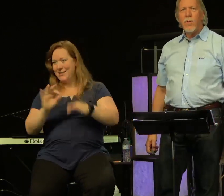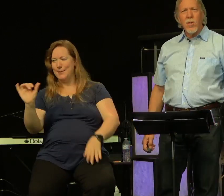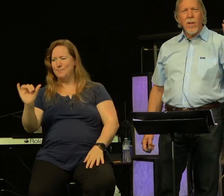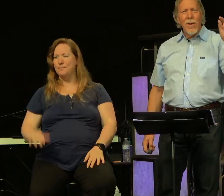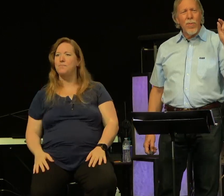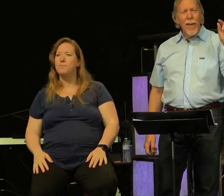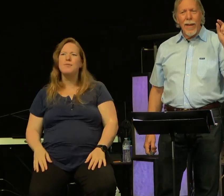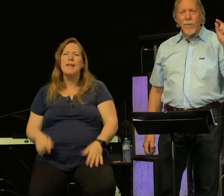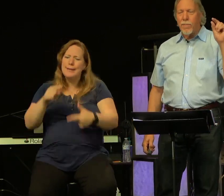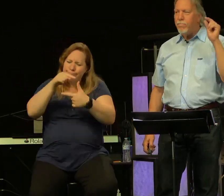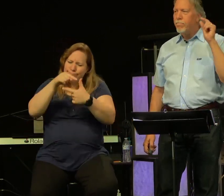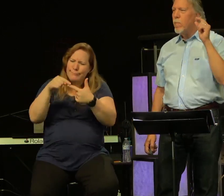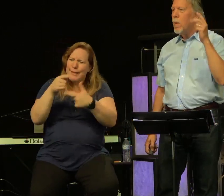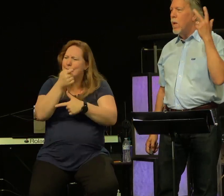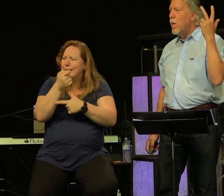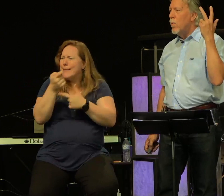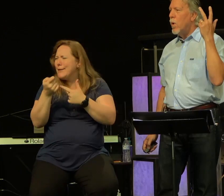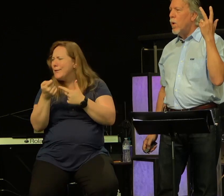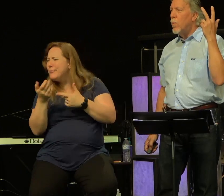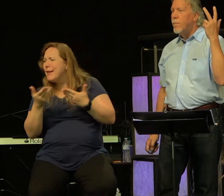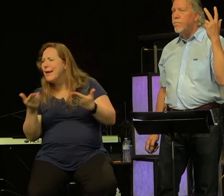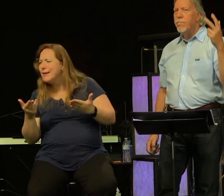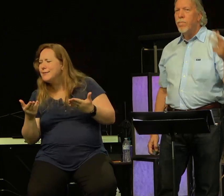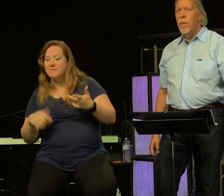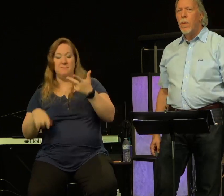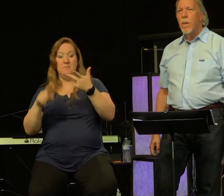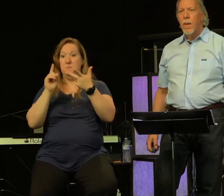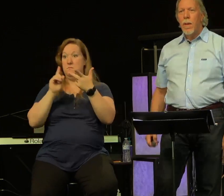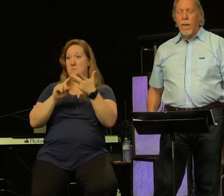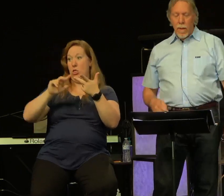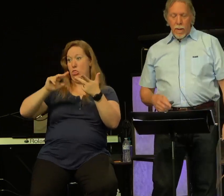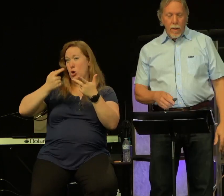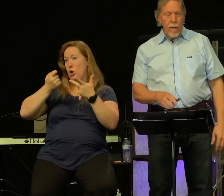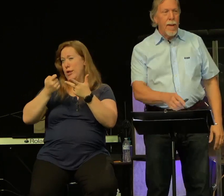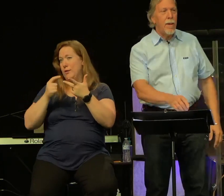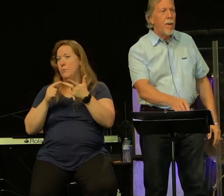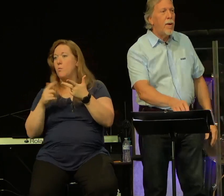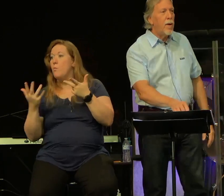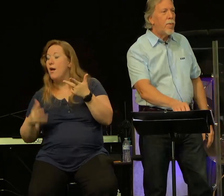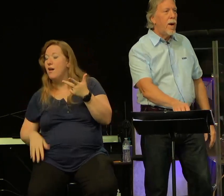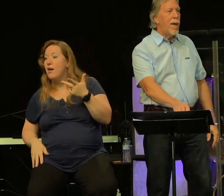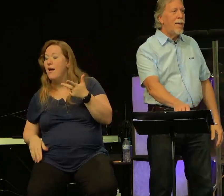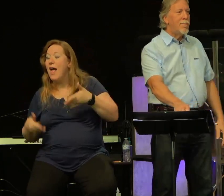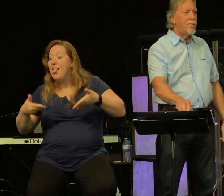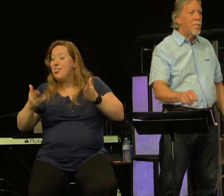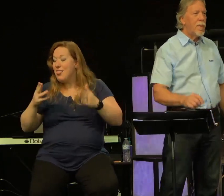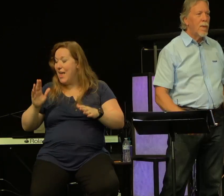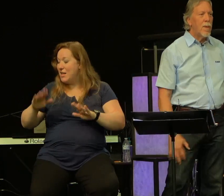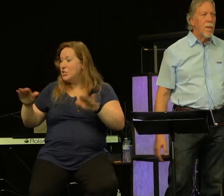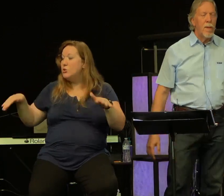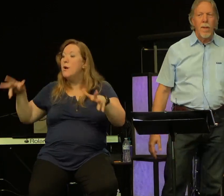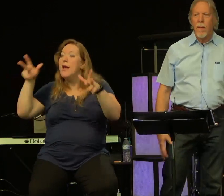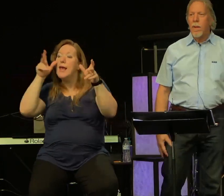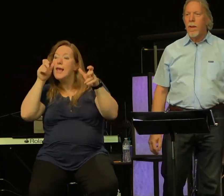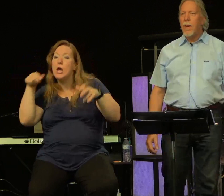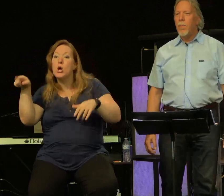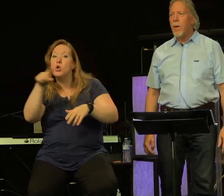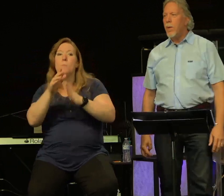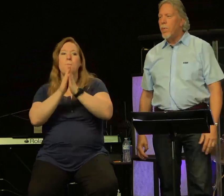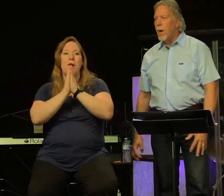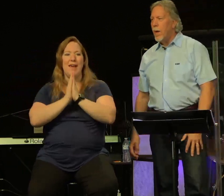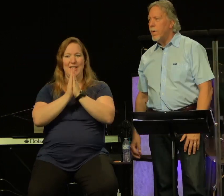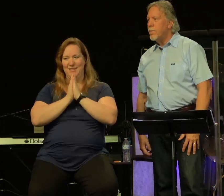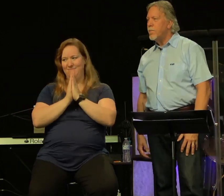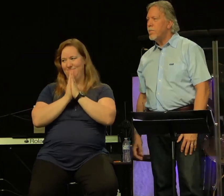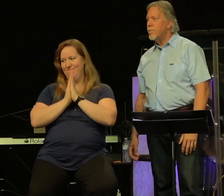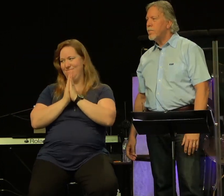These are just little things. Third one, let them hear you pray. Let them hear you